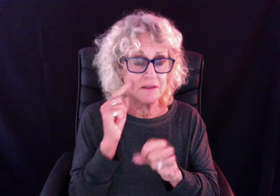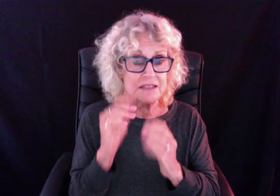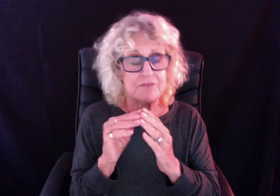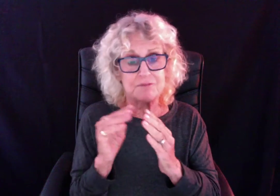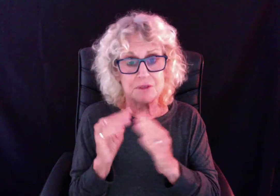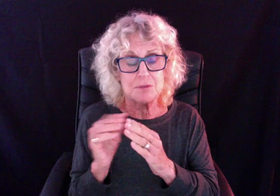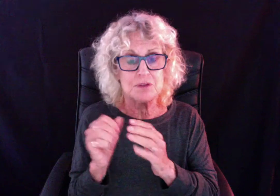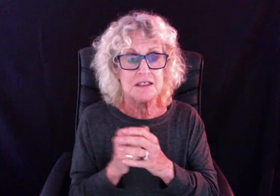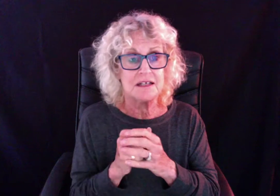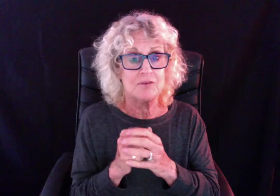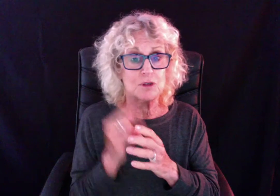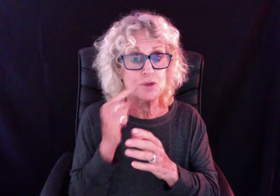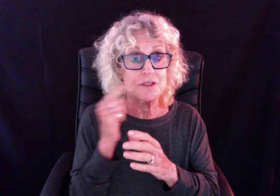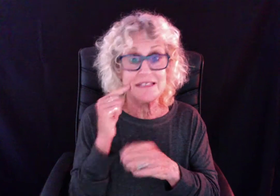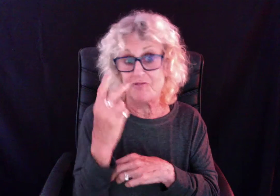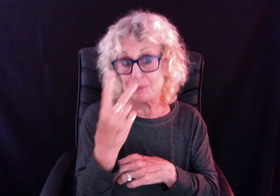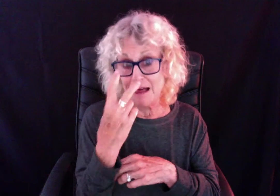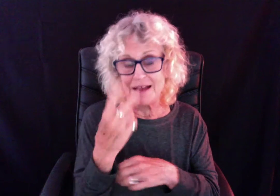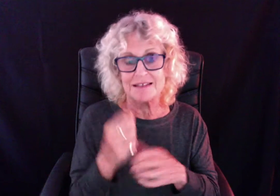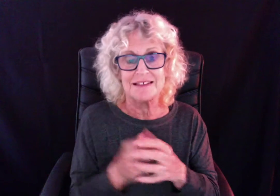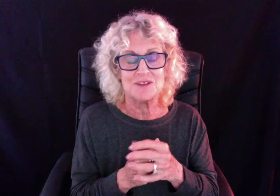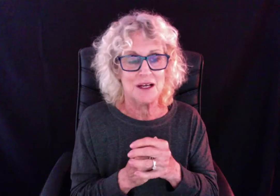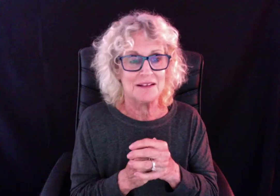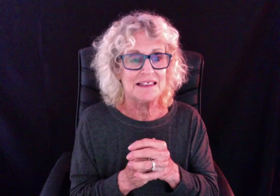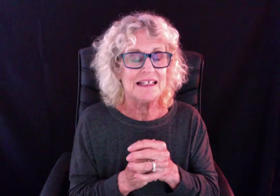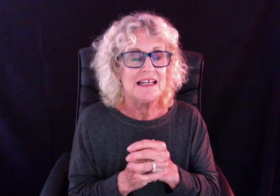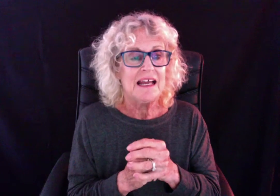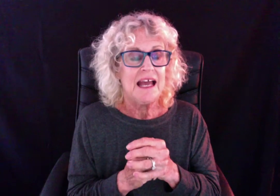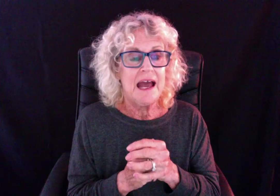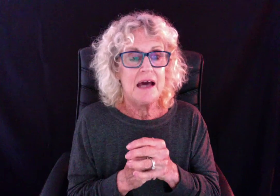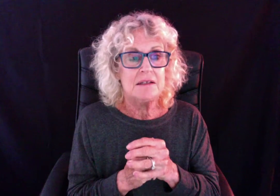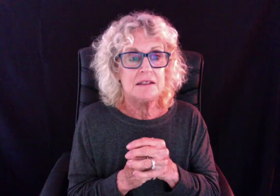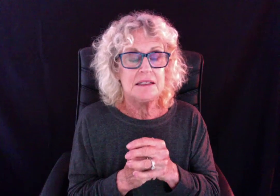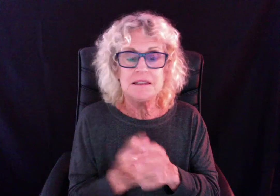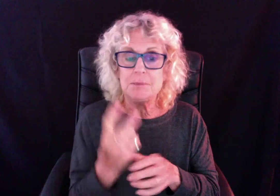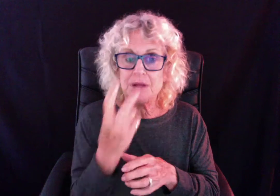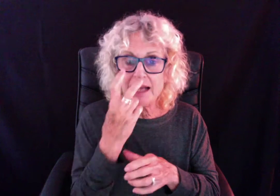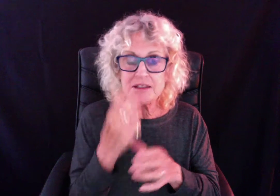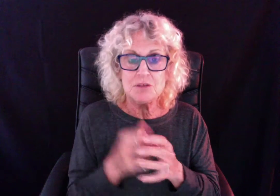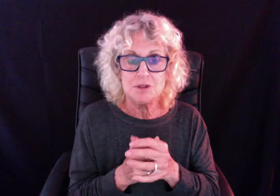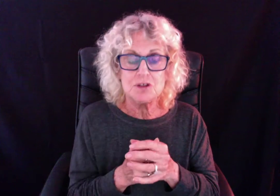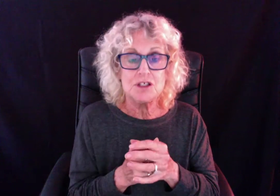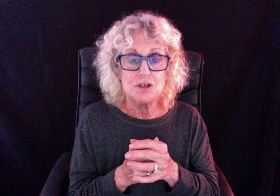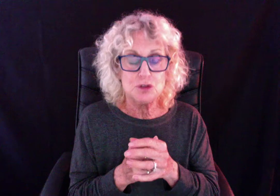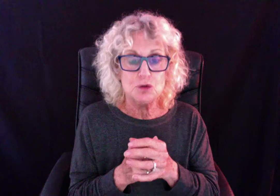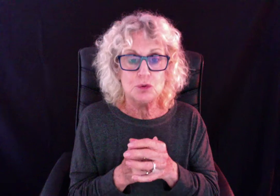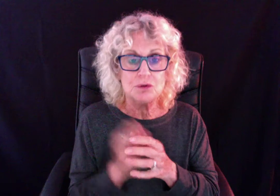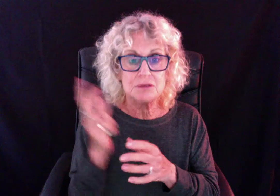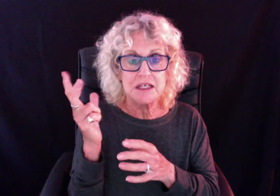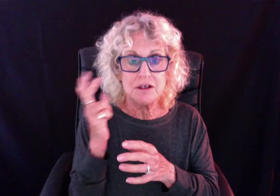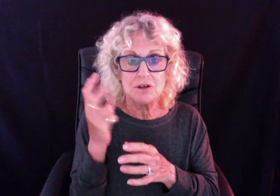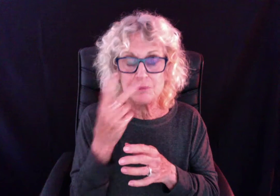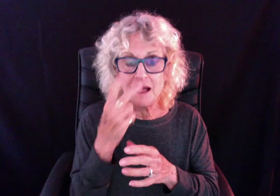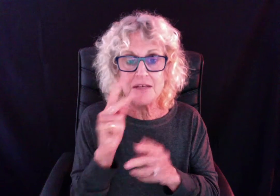the deaf community, and I've worked with deaf blind as well. And in the blind community, you will hear blind